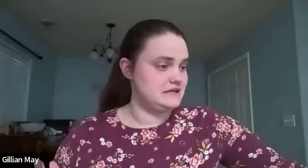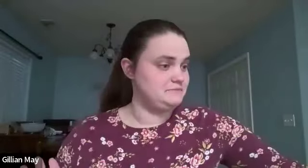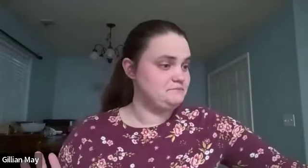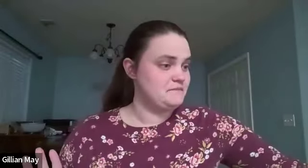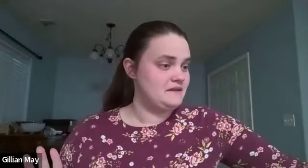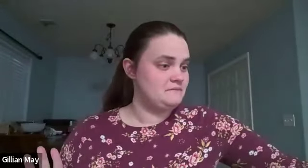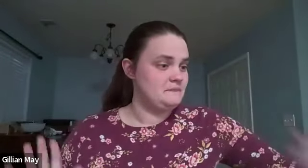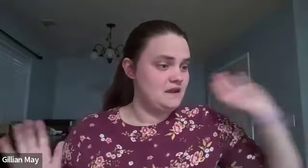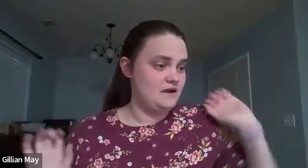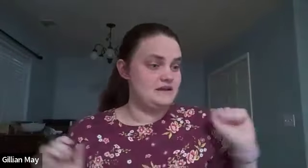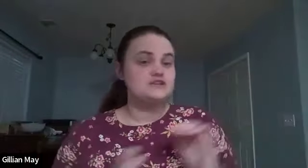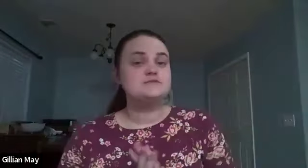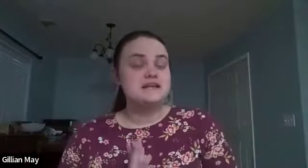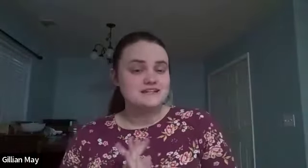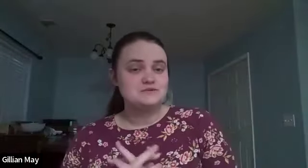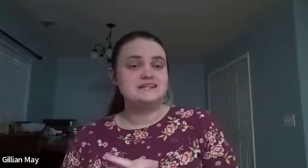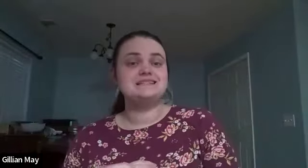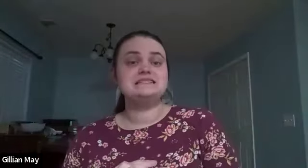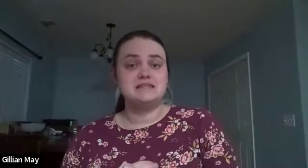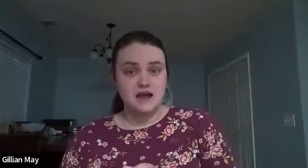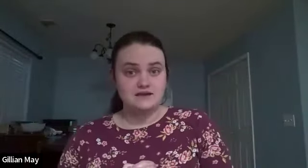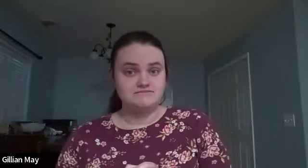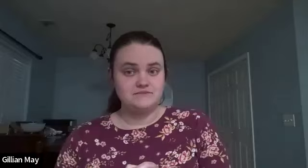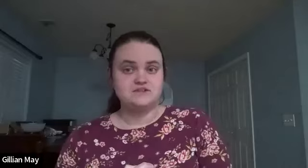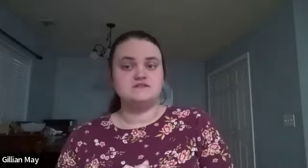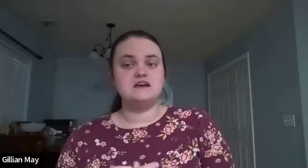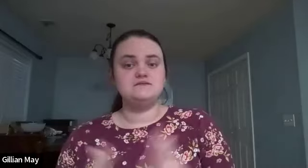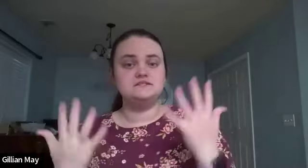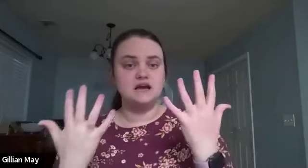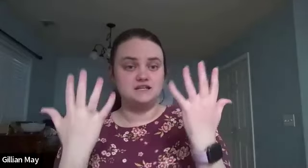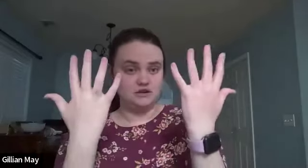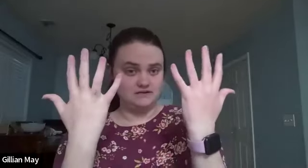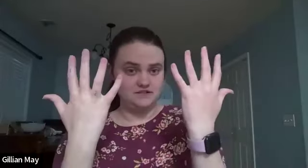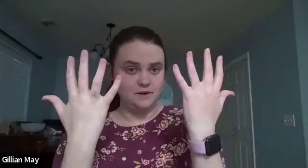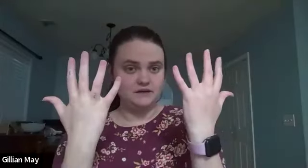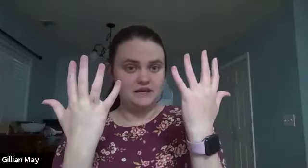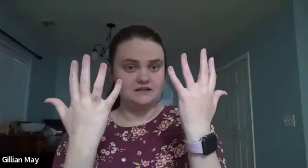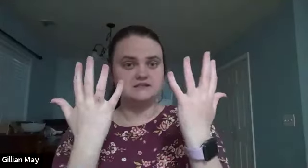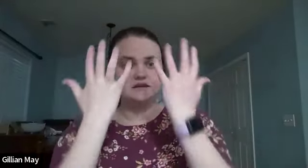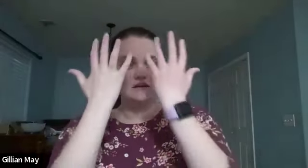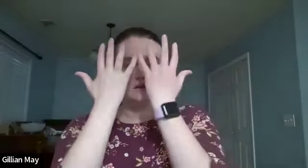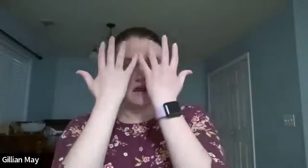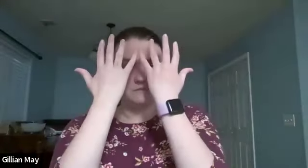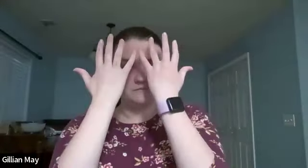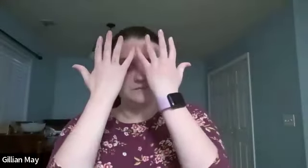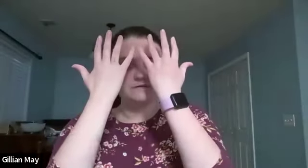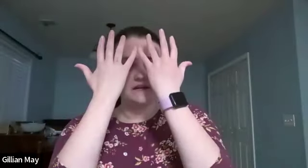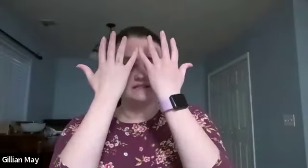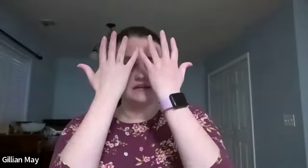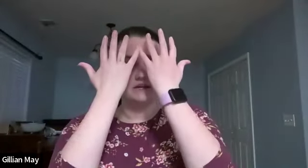tonight. All right. So my next word is sad. So the sign for sad is you're going to have 2 open hands. You're going to have them in front of your face and you're going